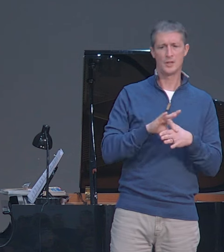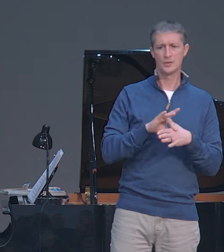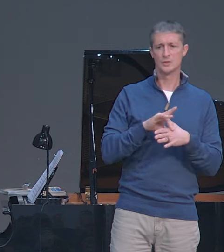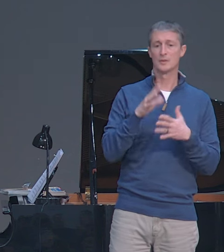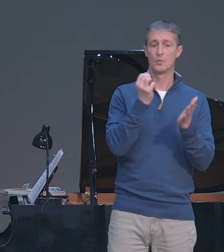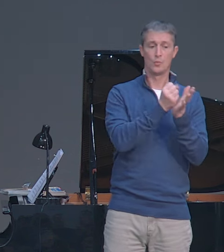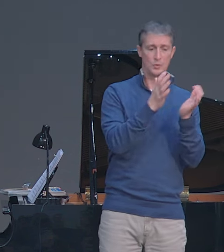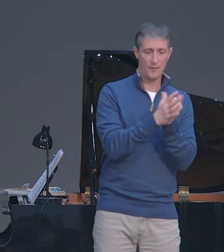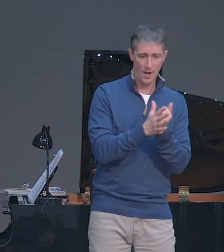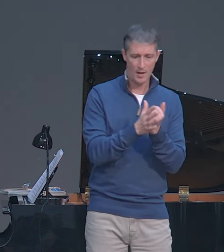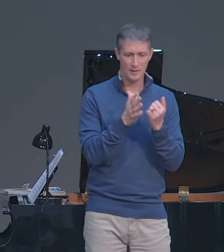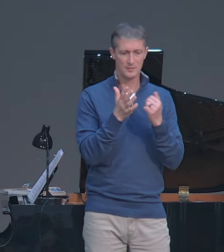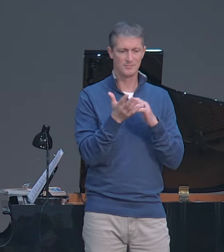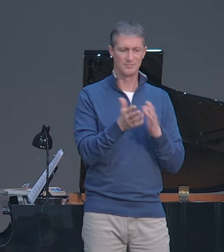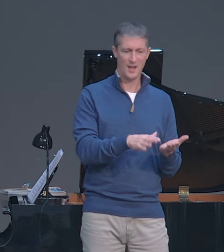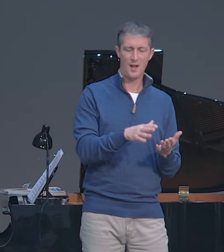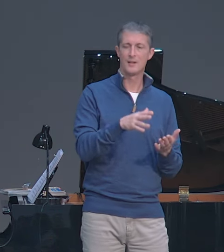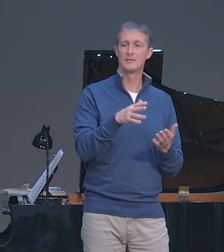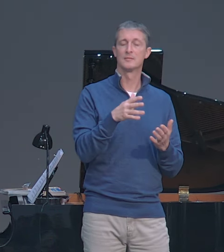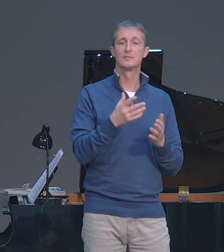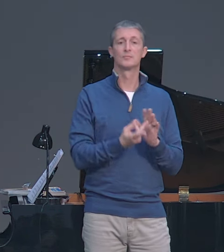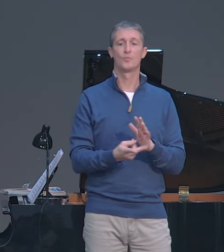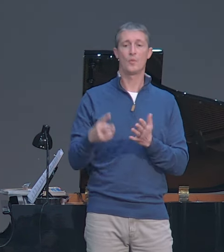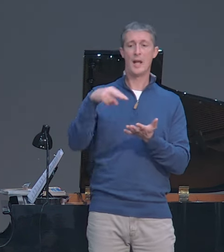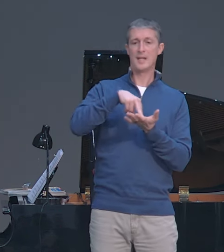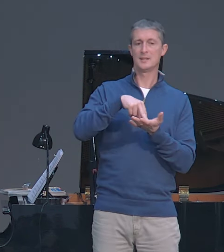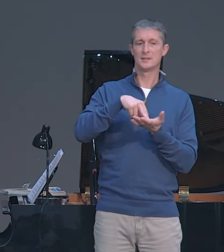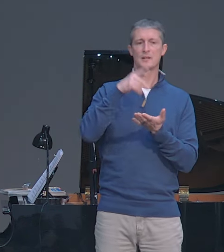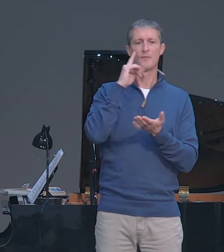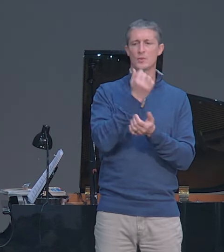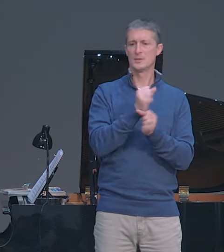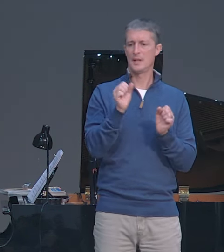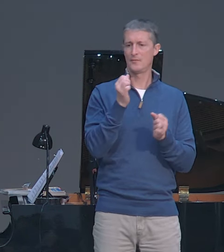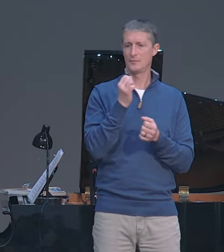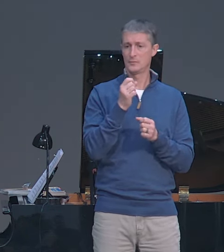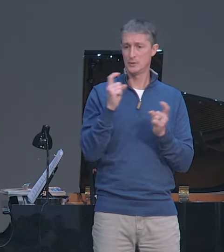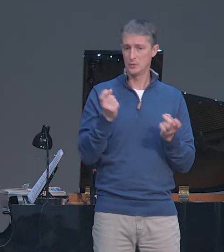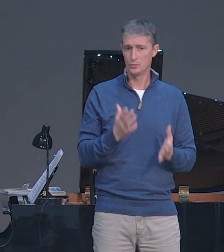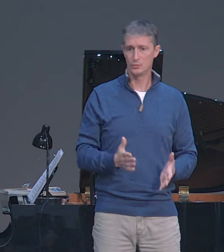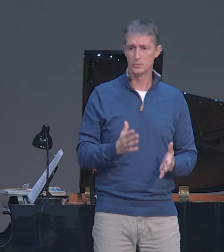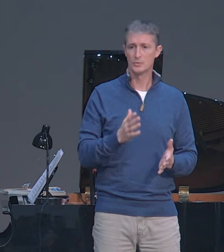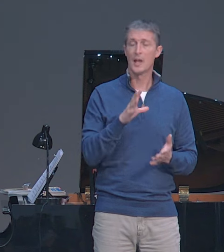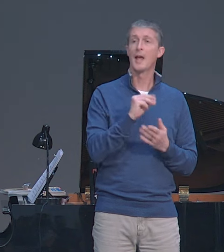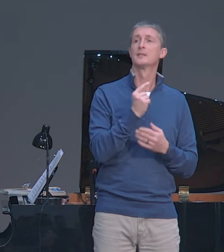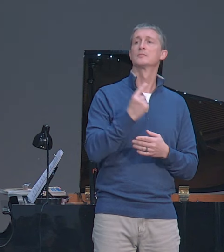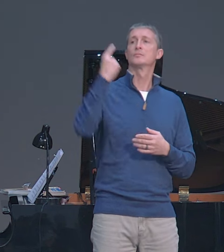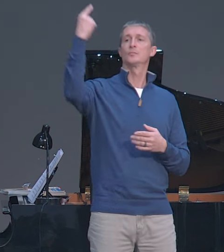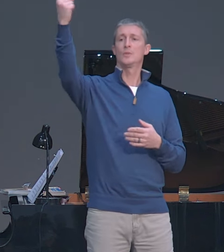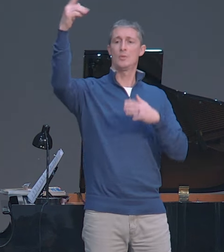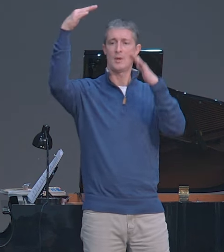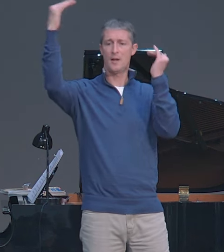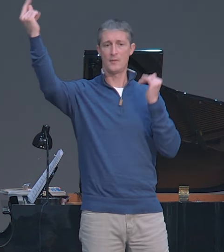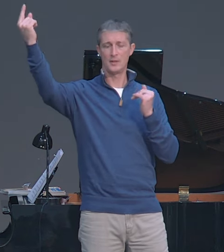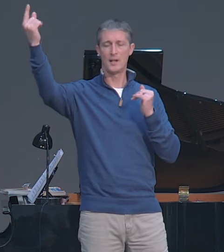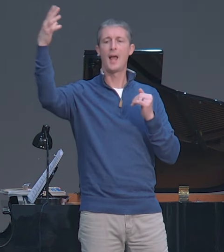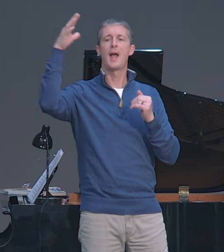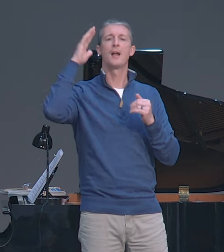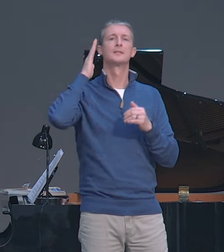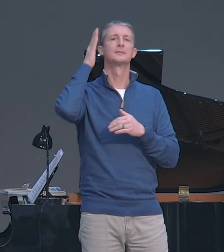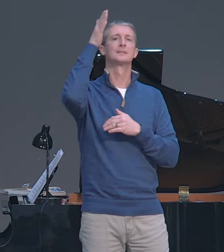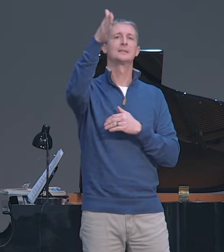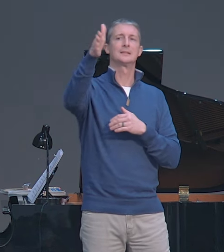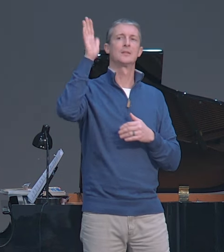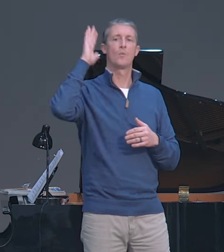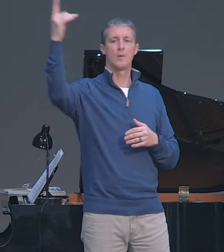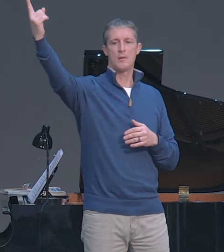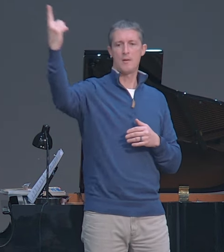sinners. He was raised from the dead and ascended to heaven. And he will one day come again to